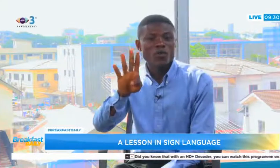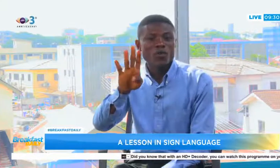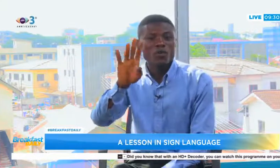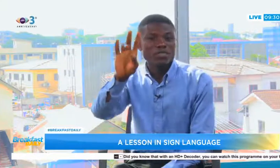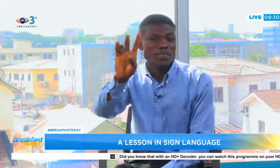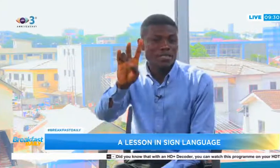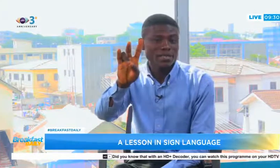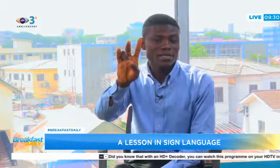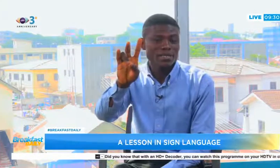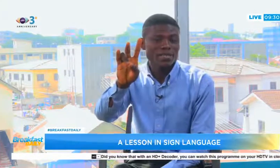0547